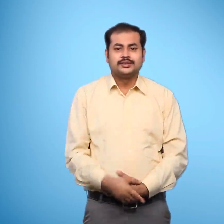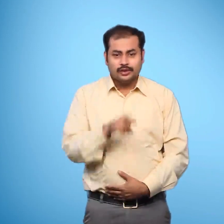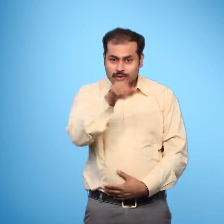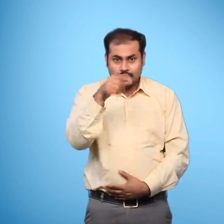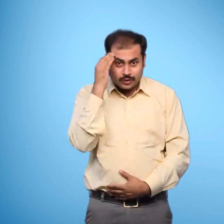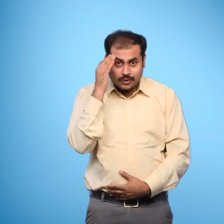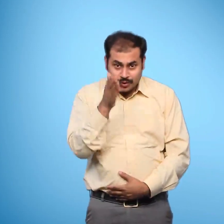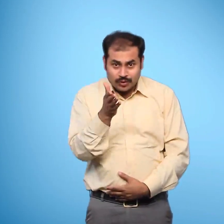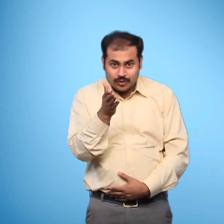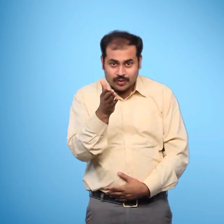how he adds?